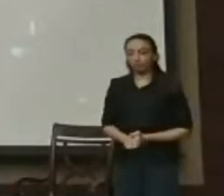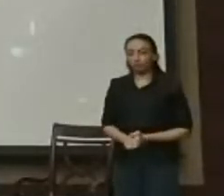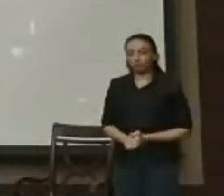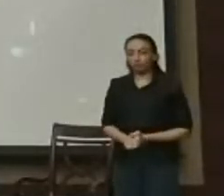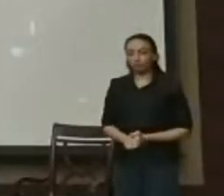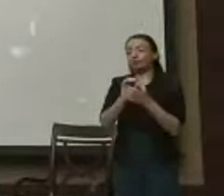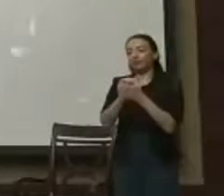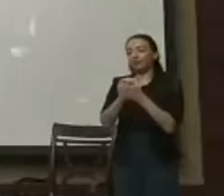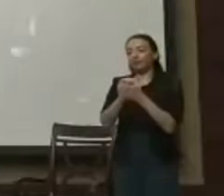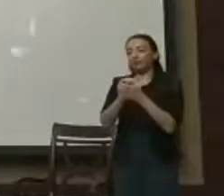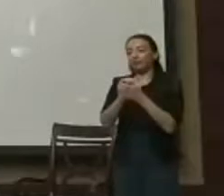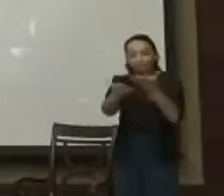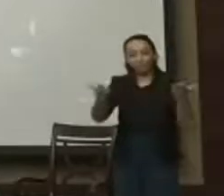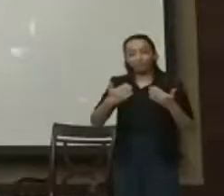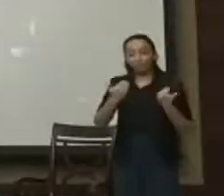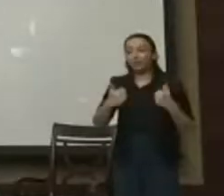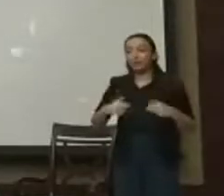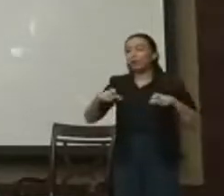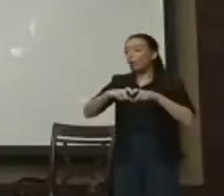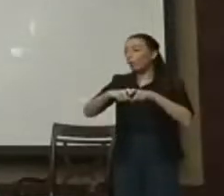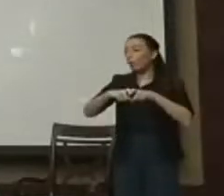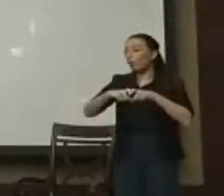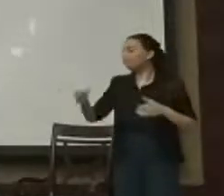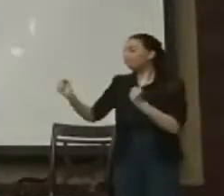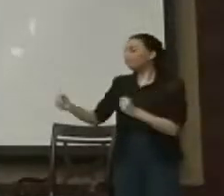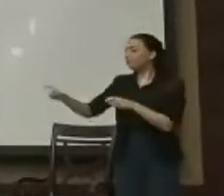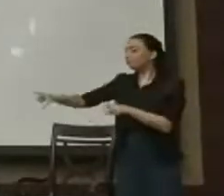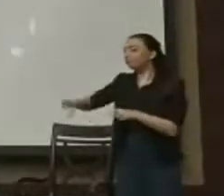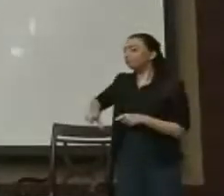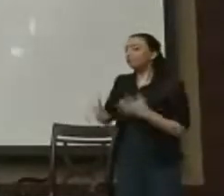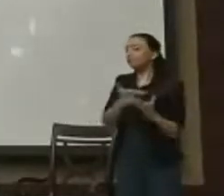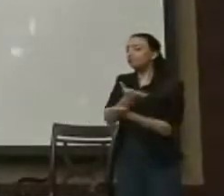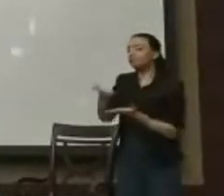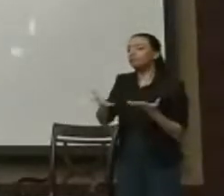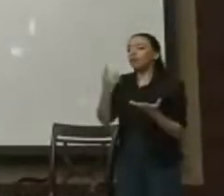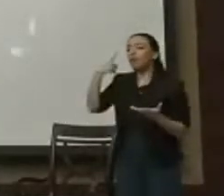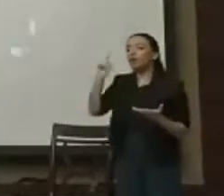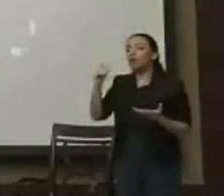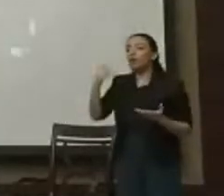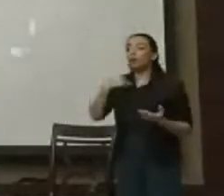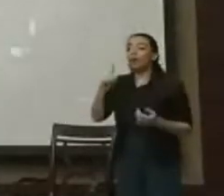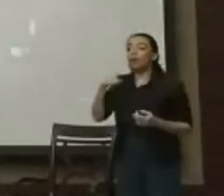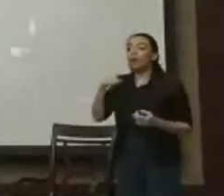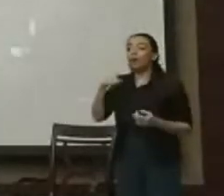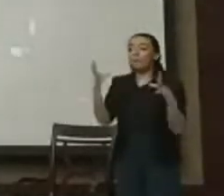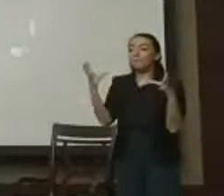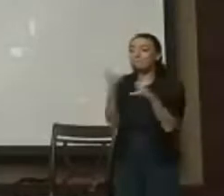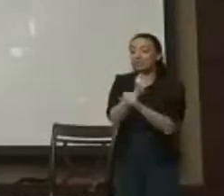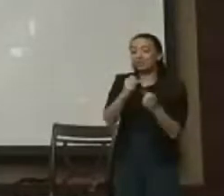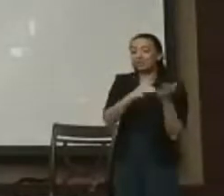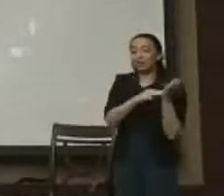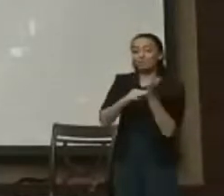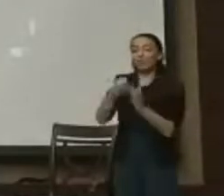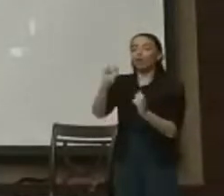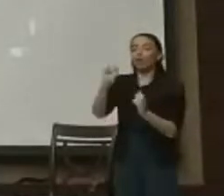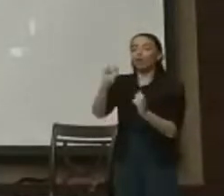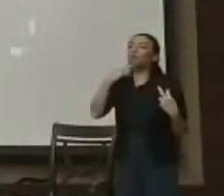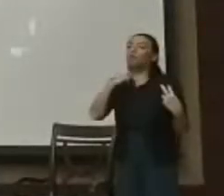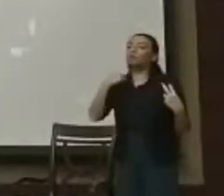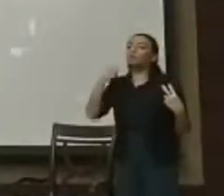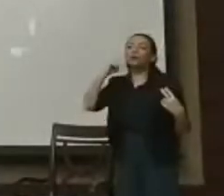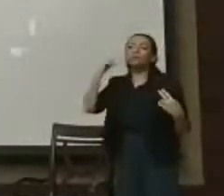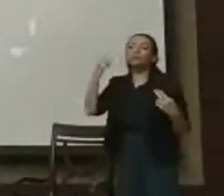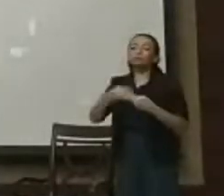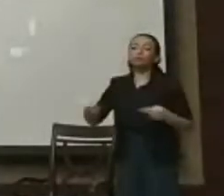Friends, we will now proceed to the panel discussion on amplifying the voices of missing millions, perspectives from persons